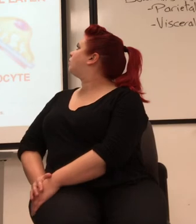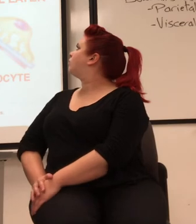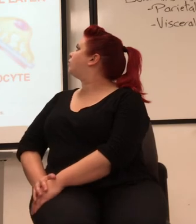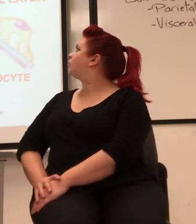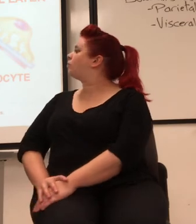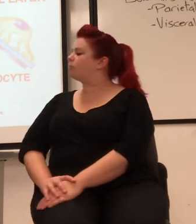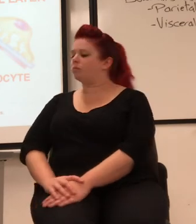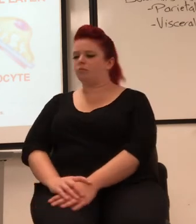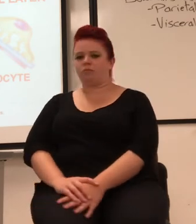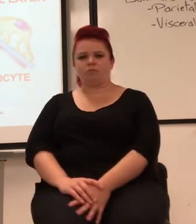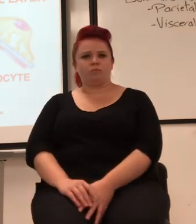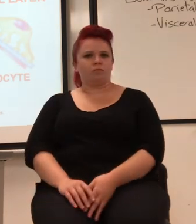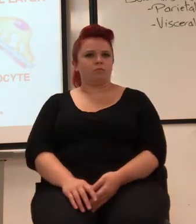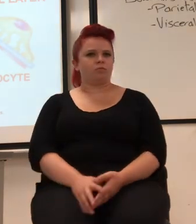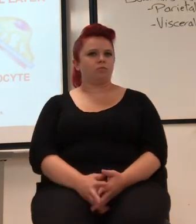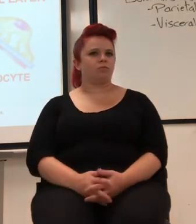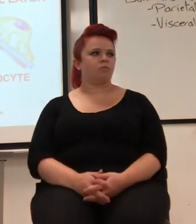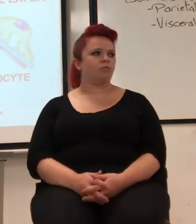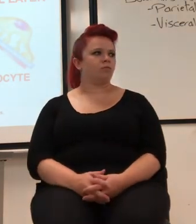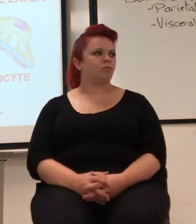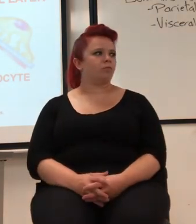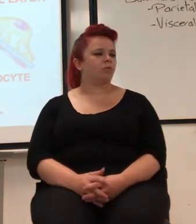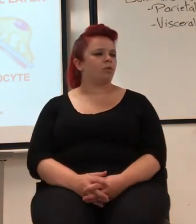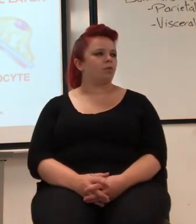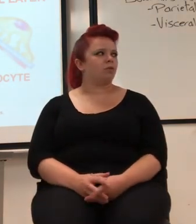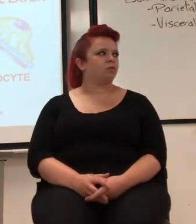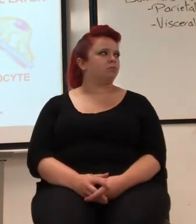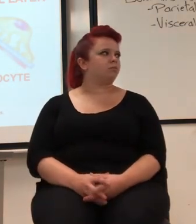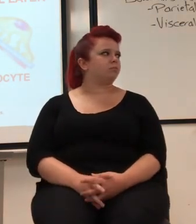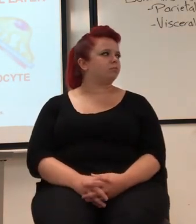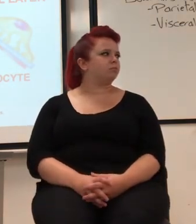Glomerular capillaries.